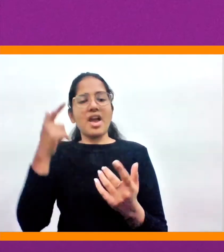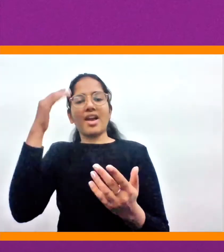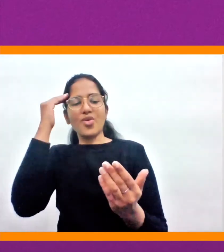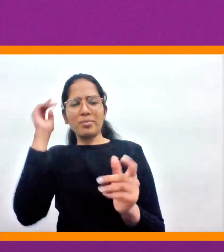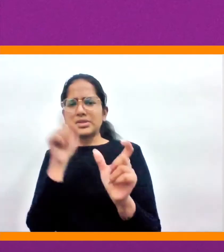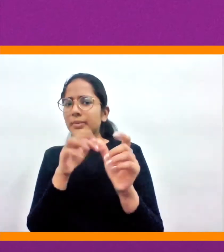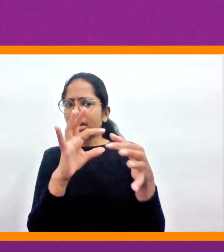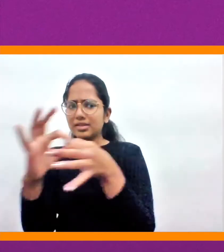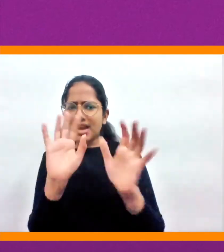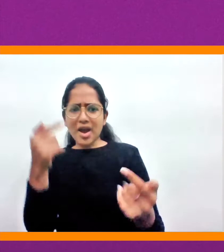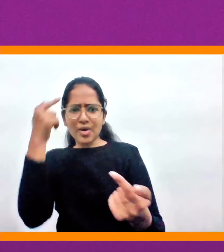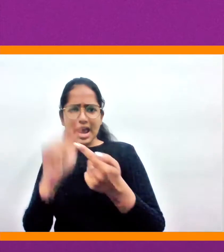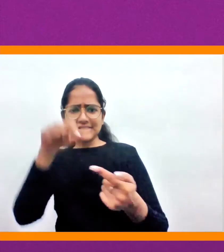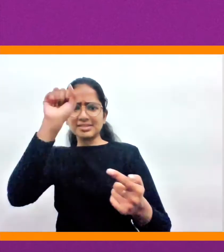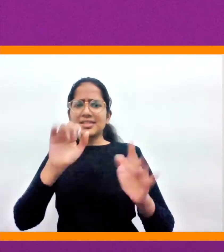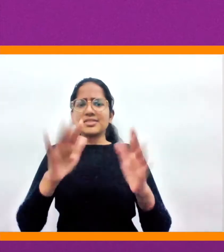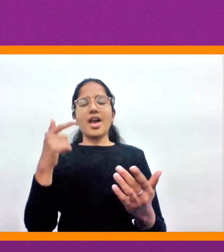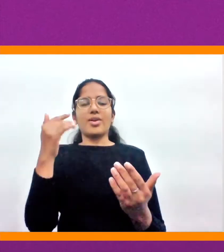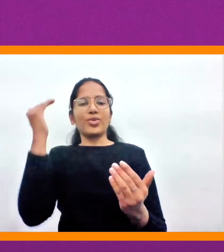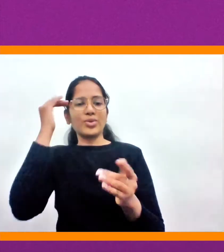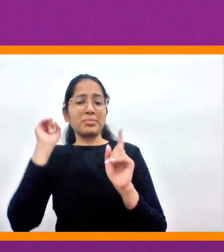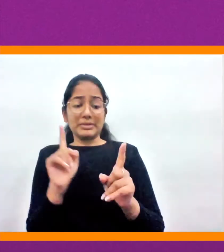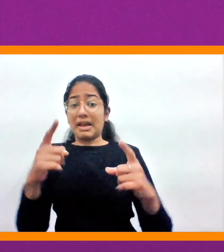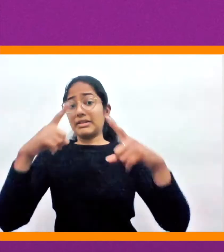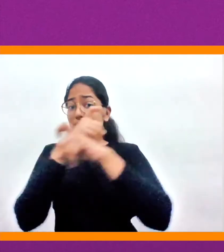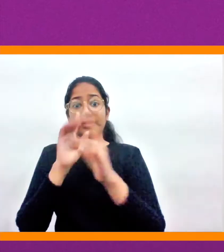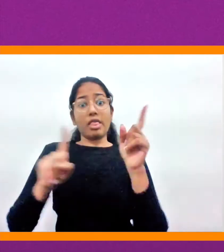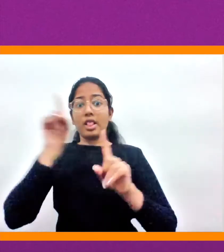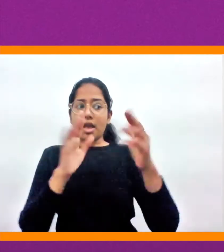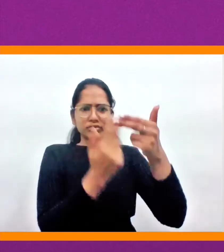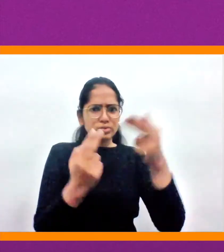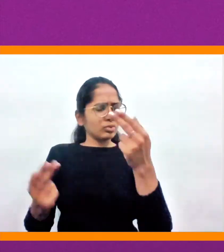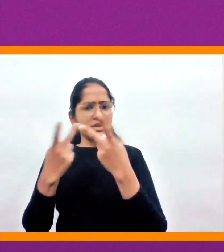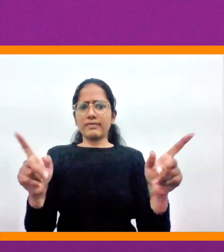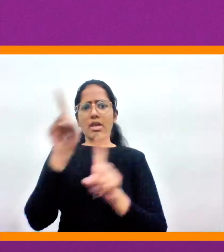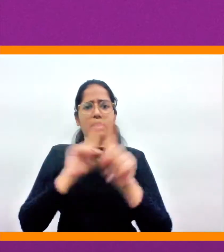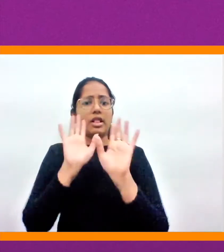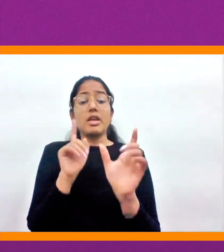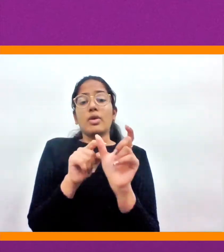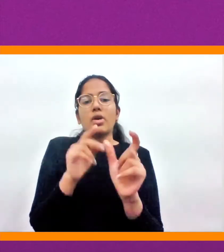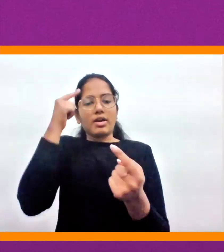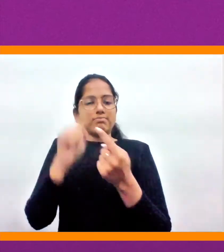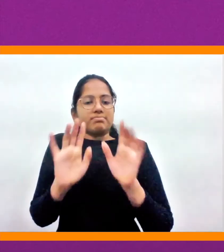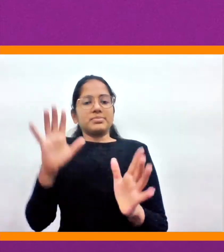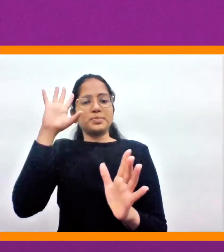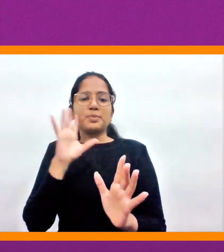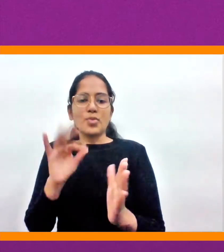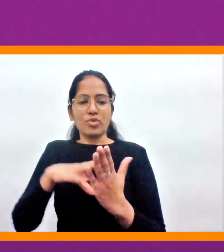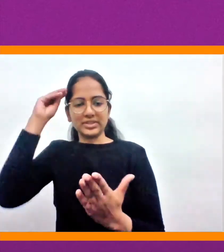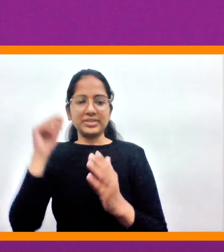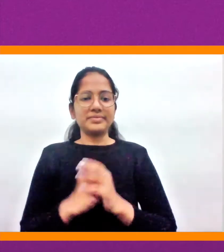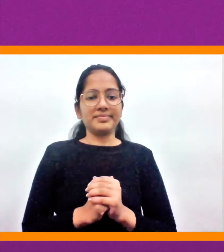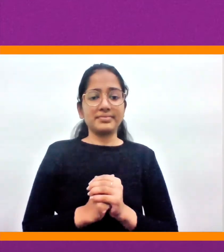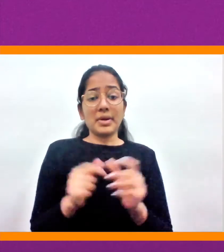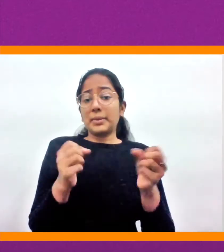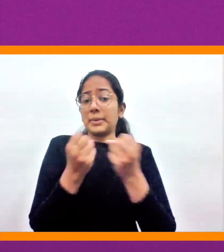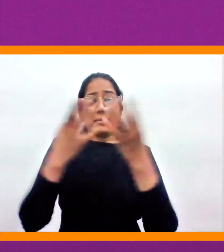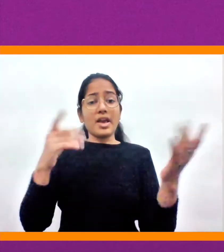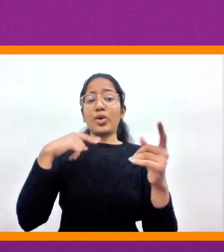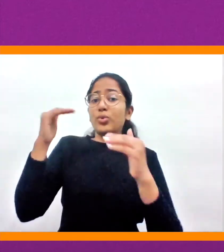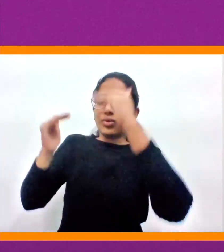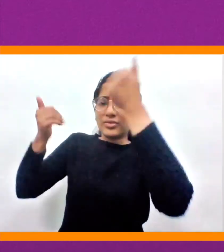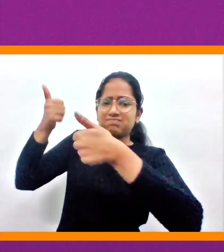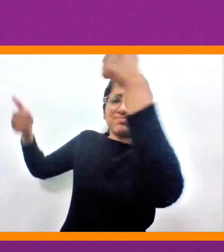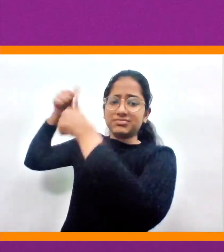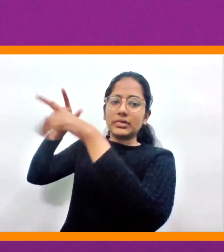it is applicable to everyone in all situations. That is rarely ever true. Our understanding of consent is